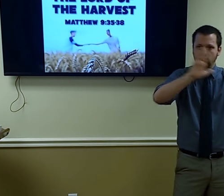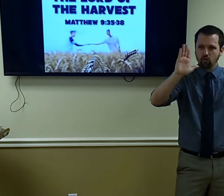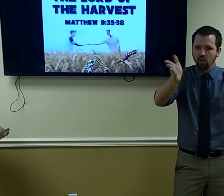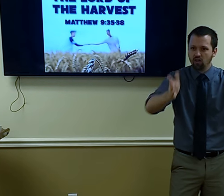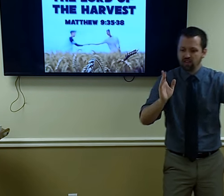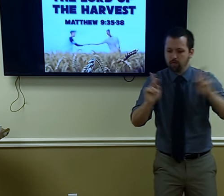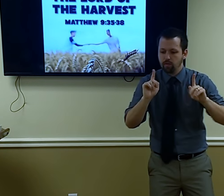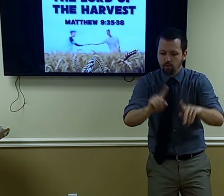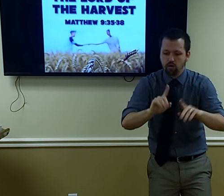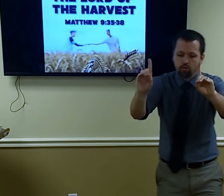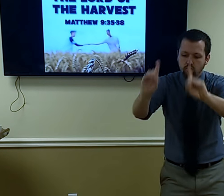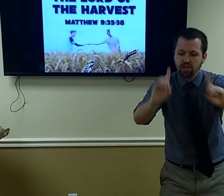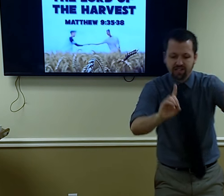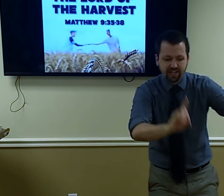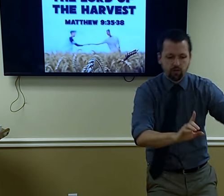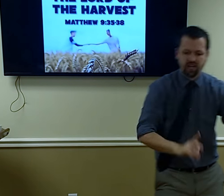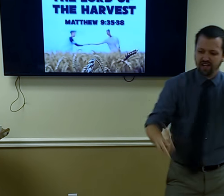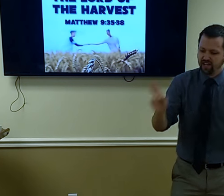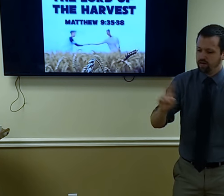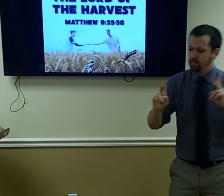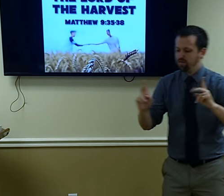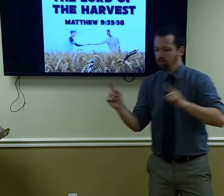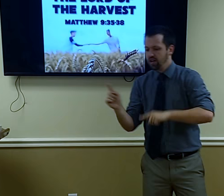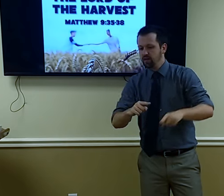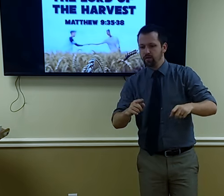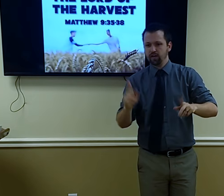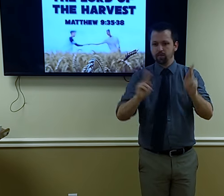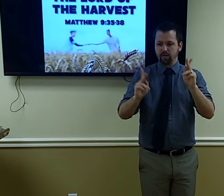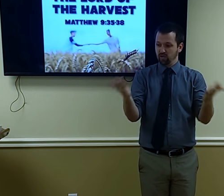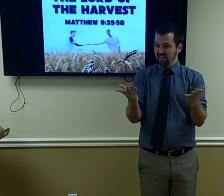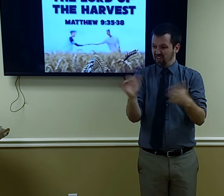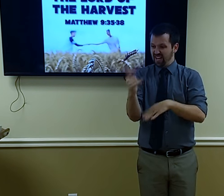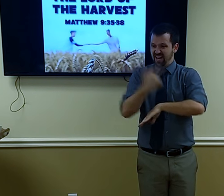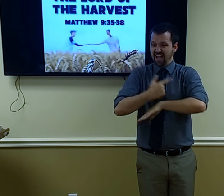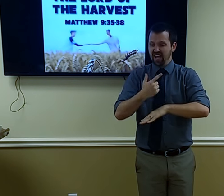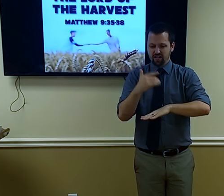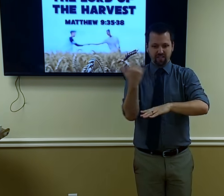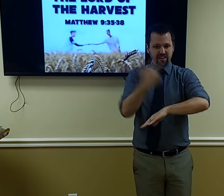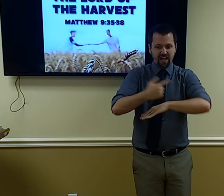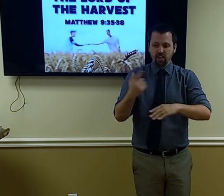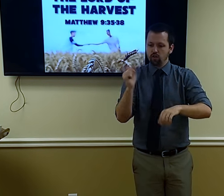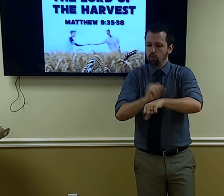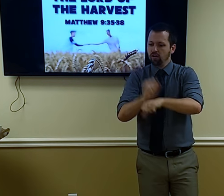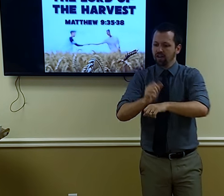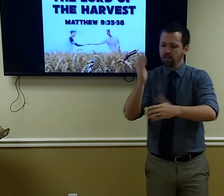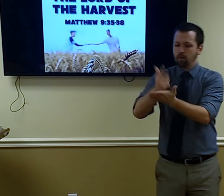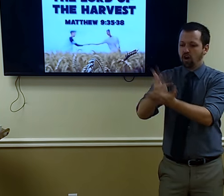the walls. They have people who come who decorate. And then people come and there are people here that night, the day, working,